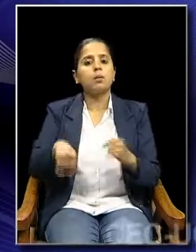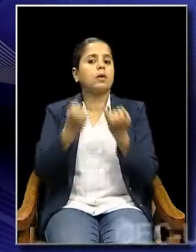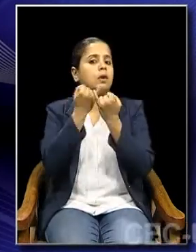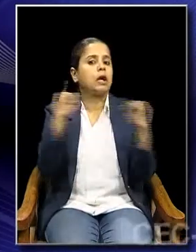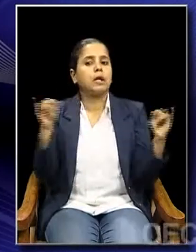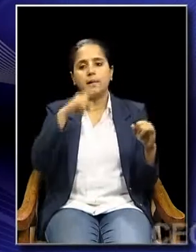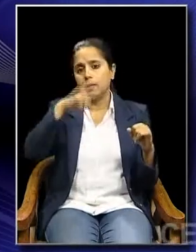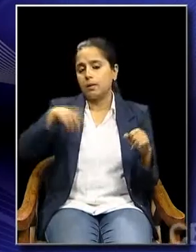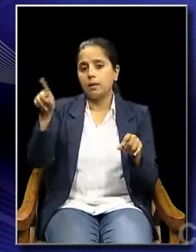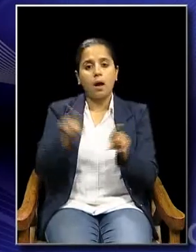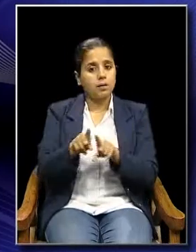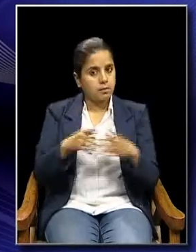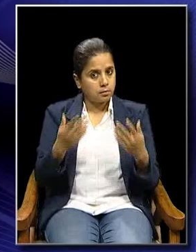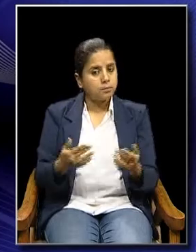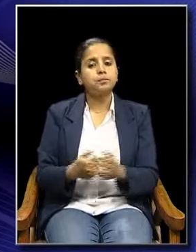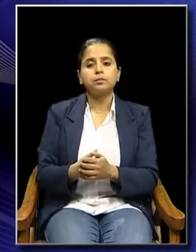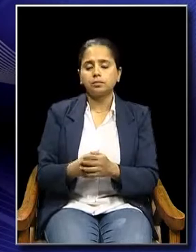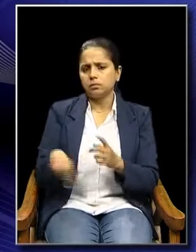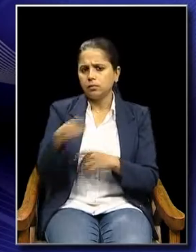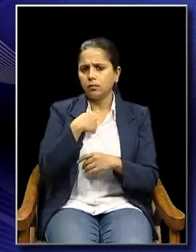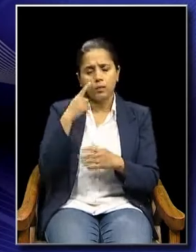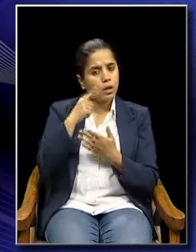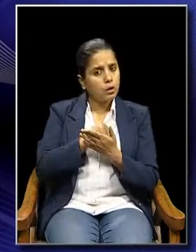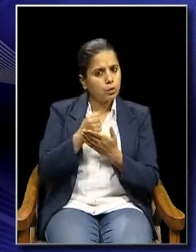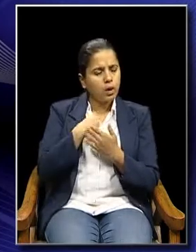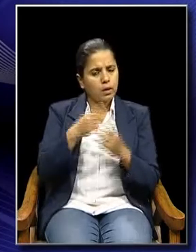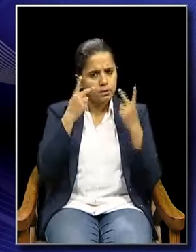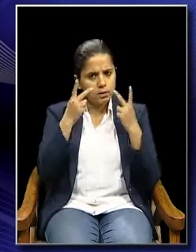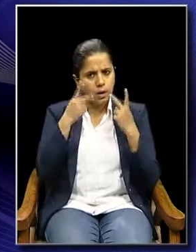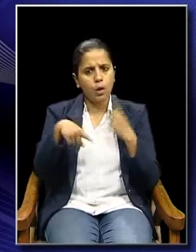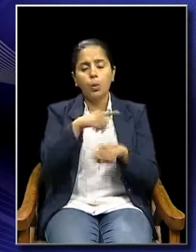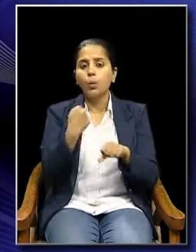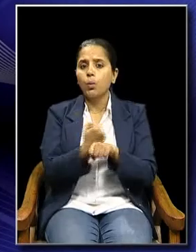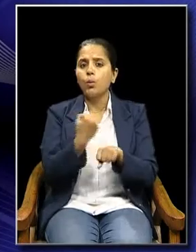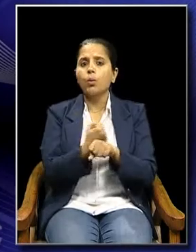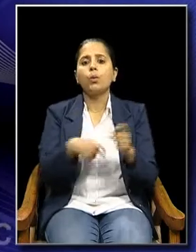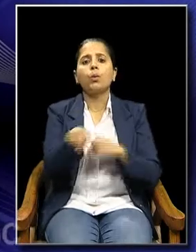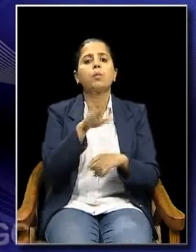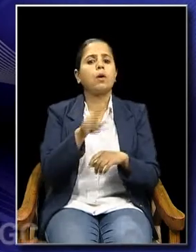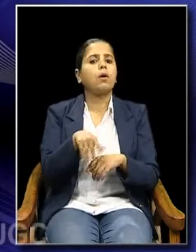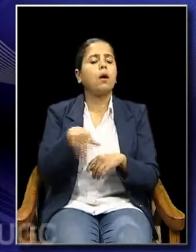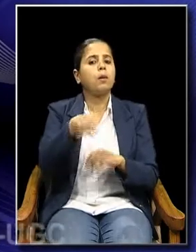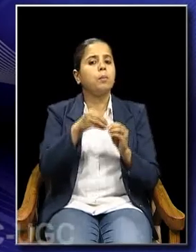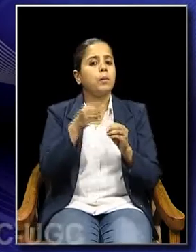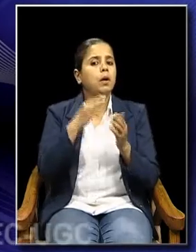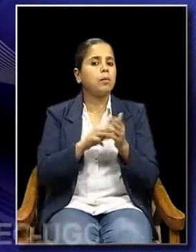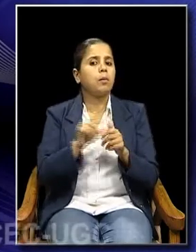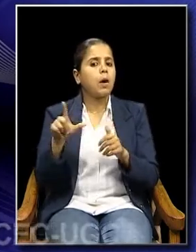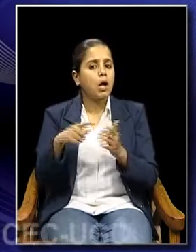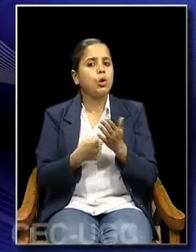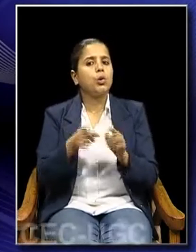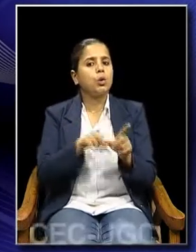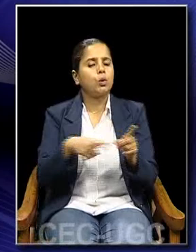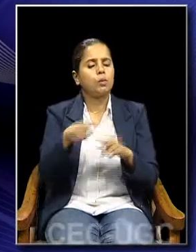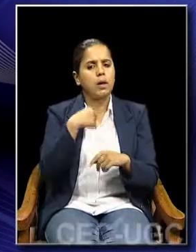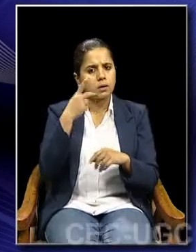of India. And when we try to see the kind of work which was done by Bimal Roy, we see that how